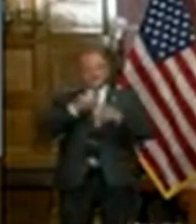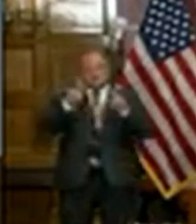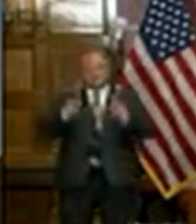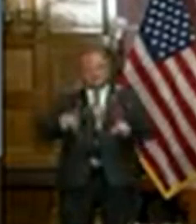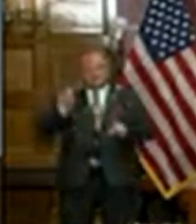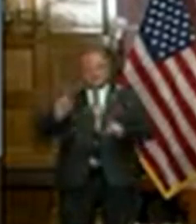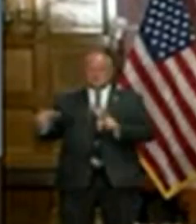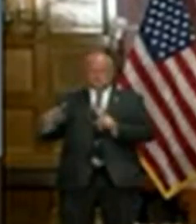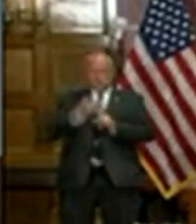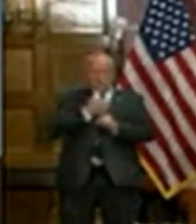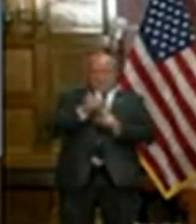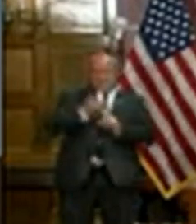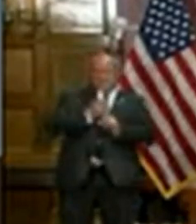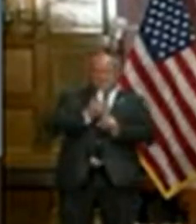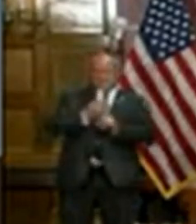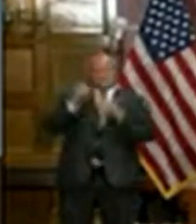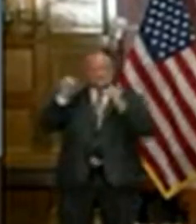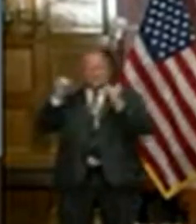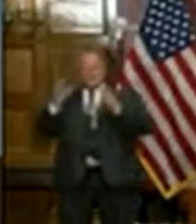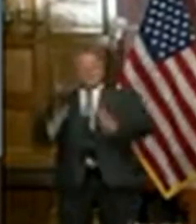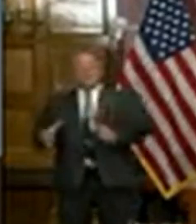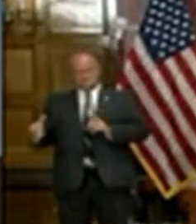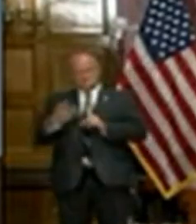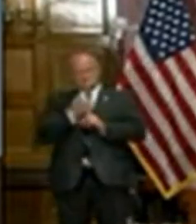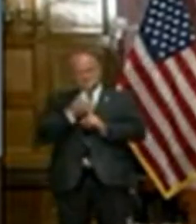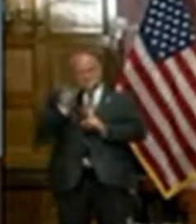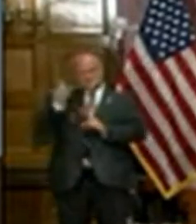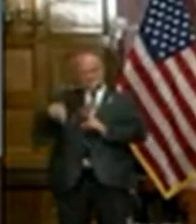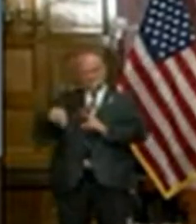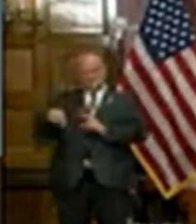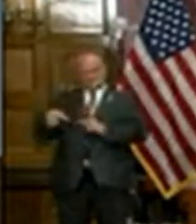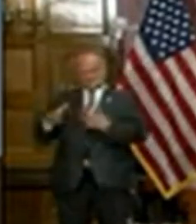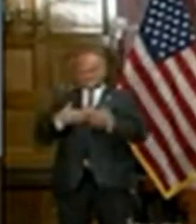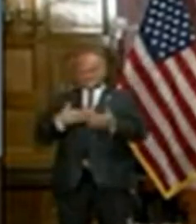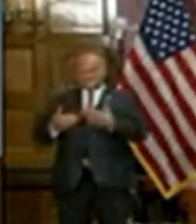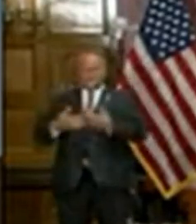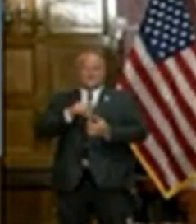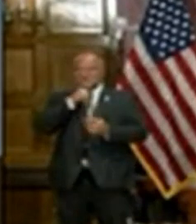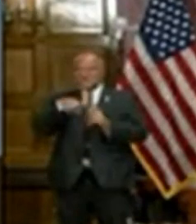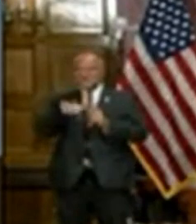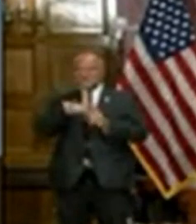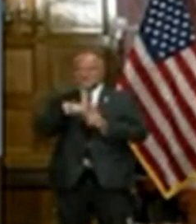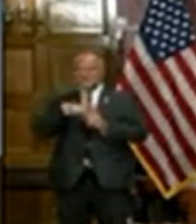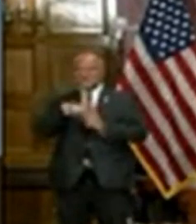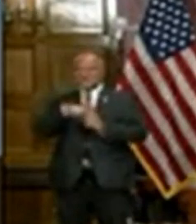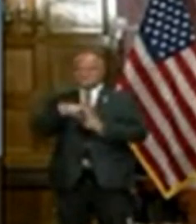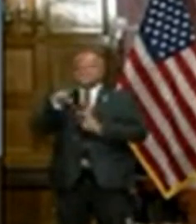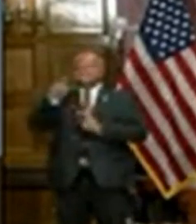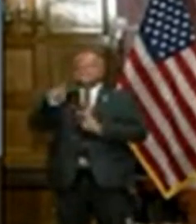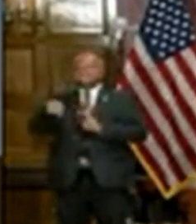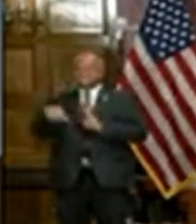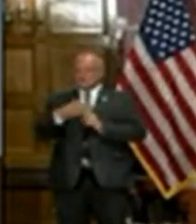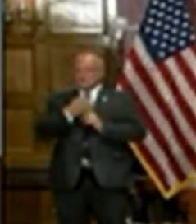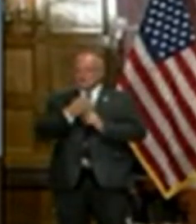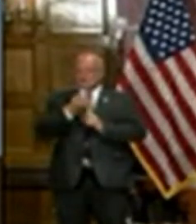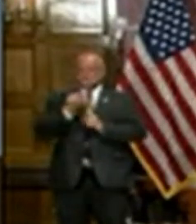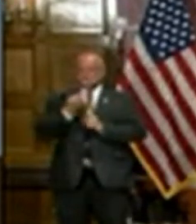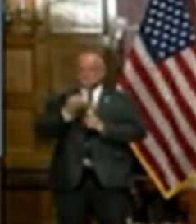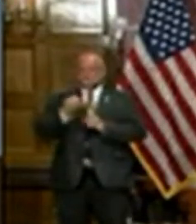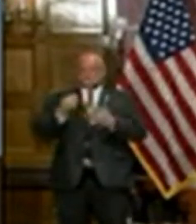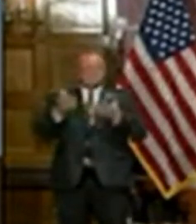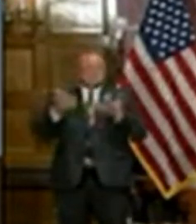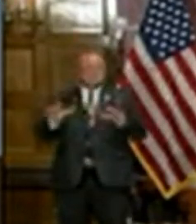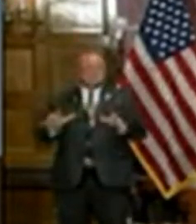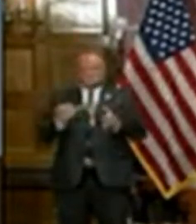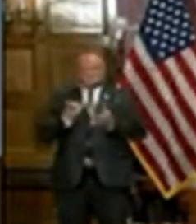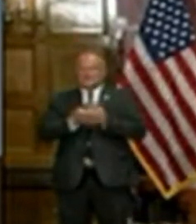has to quarantine, or a teacher that has to quarantine. Even though they're not positive, they still need to do that. And so we don't want